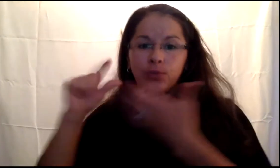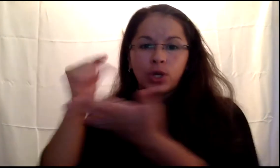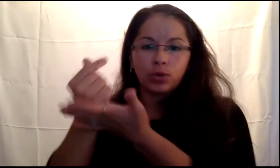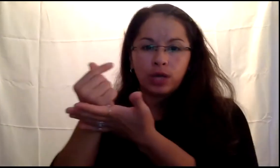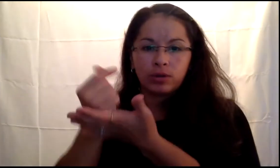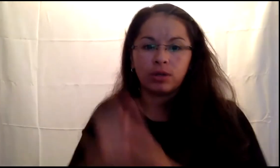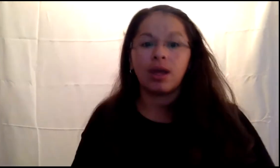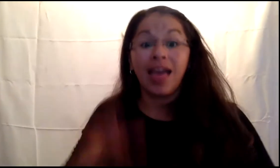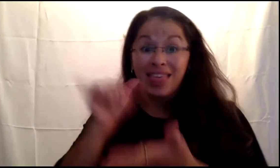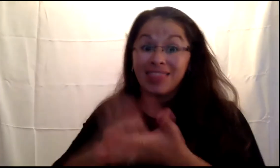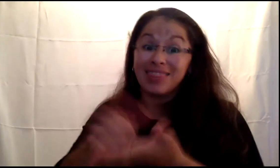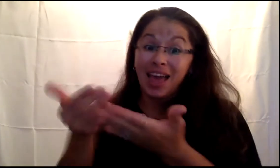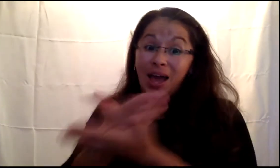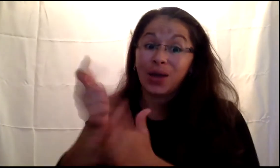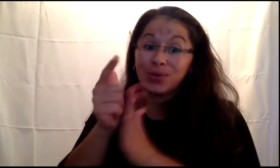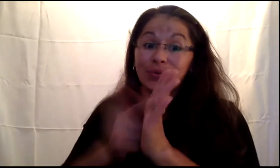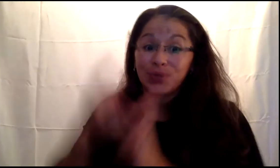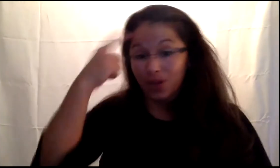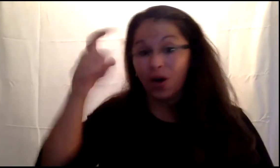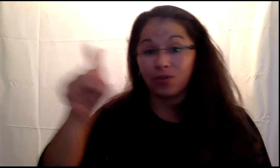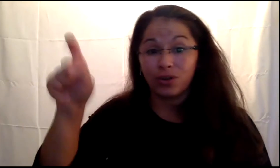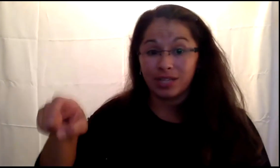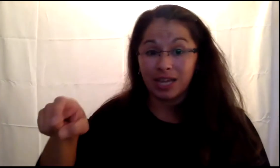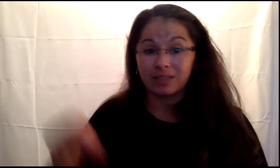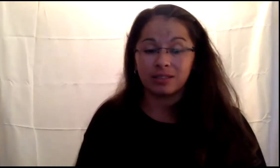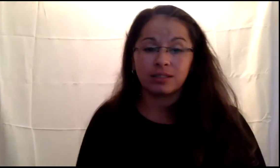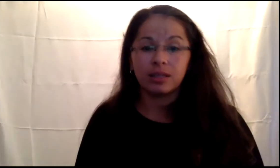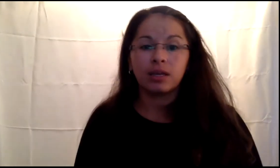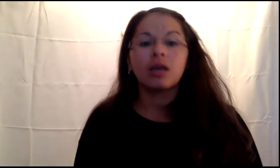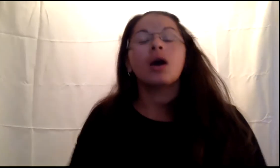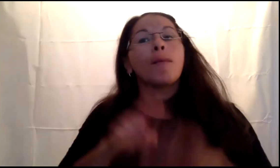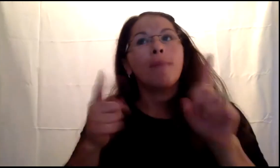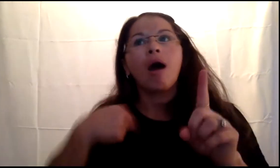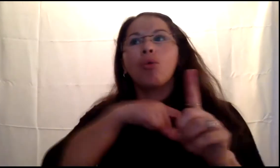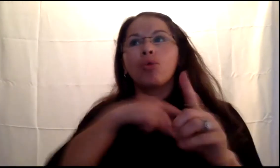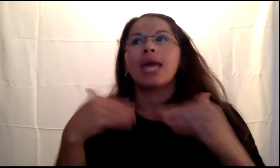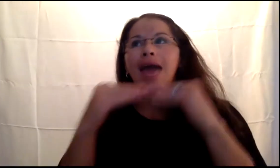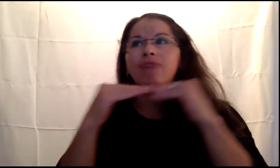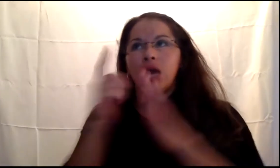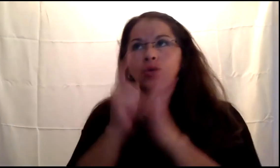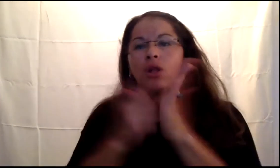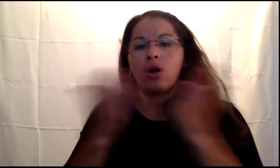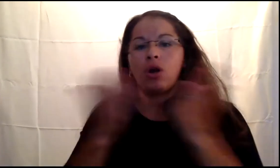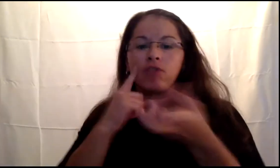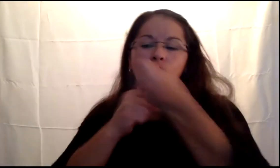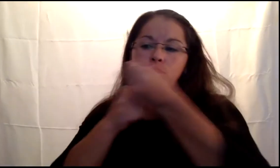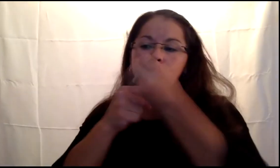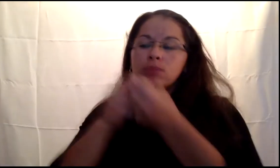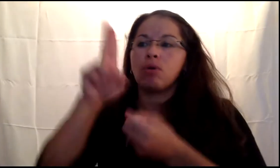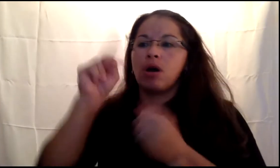but because we have laws on the state books, we have equity laws here that support undocumented students, that laws actually, they can